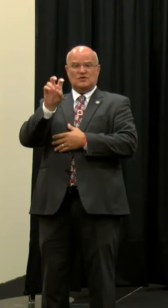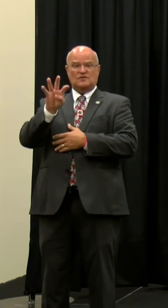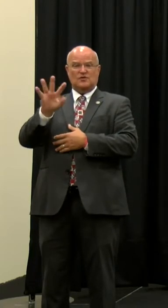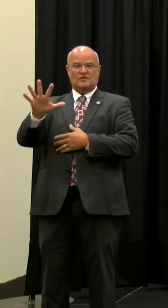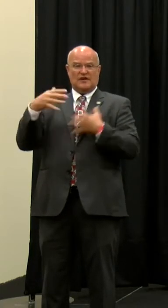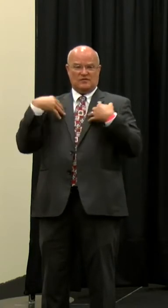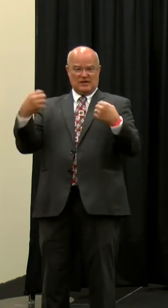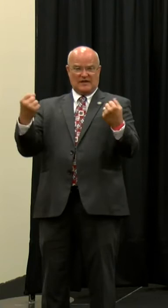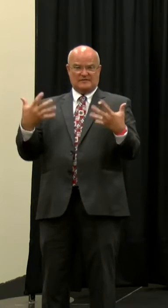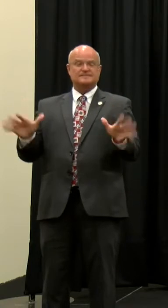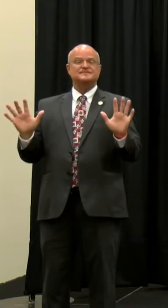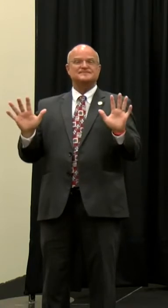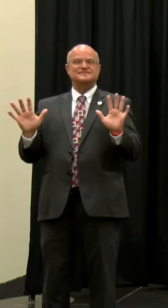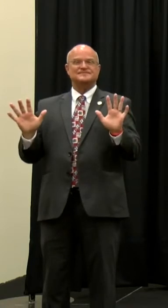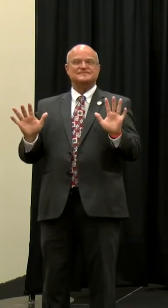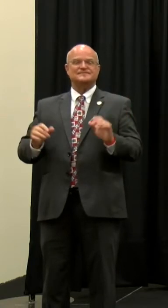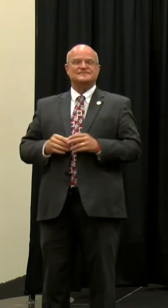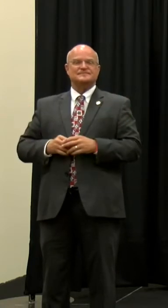61,245.